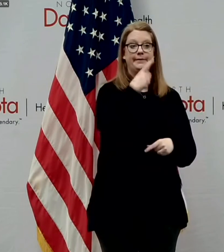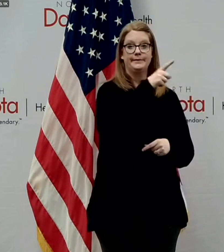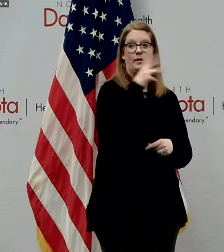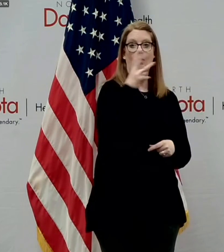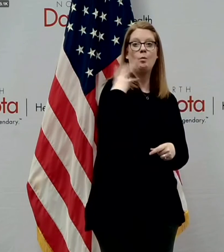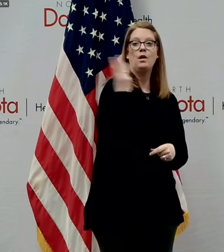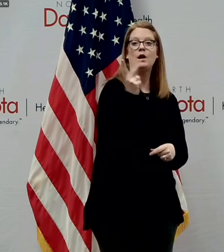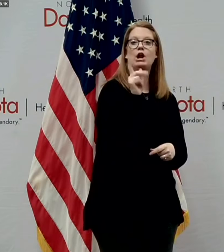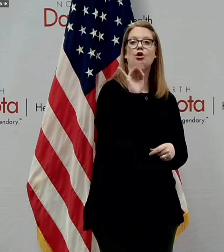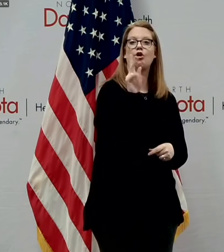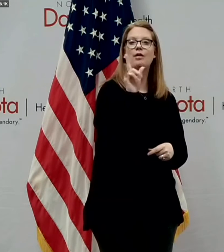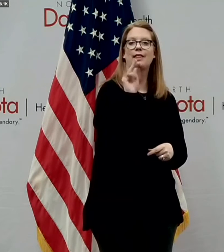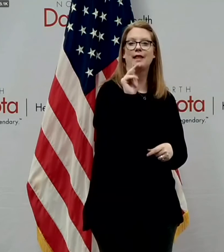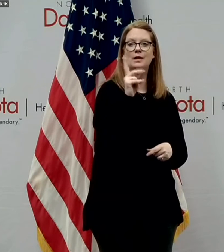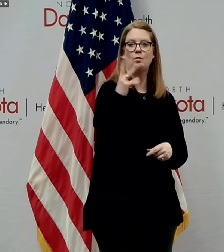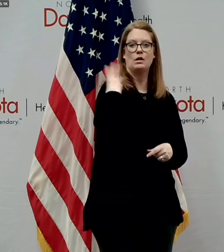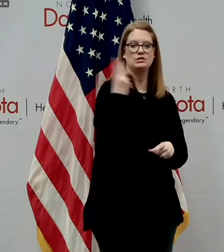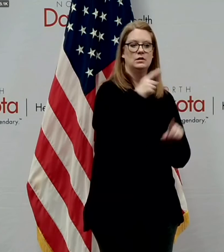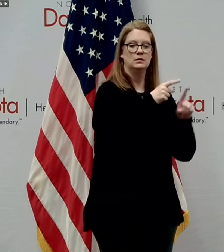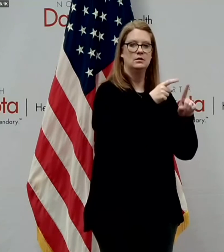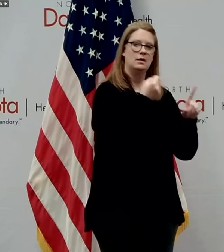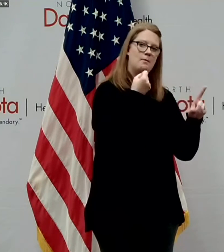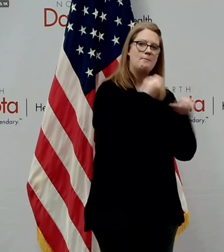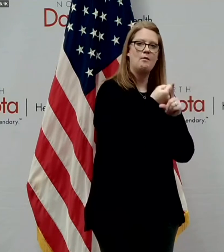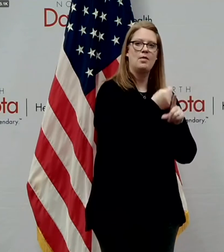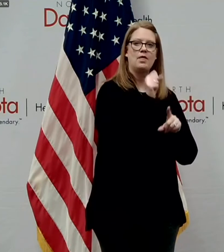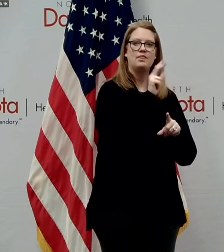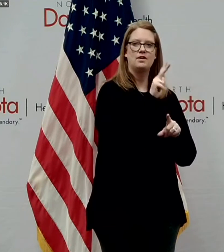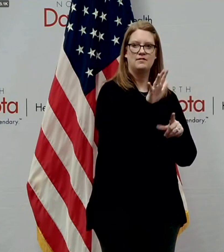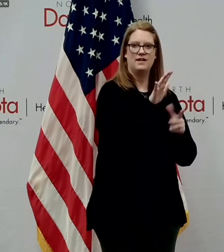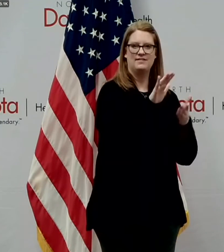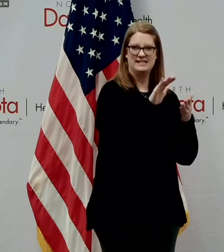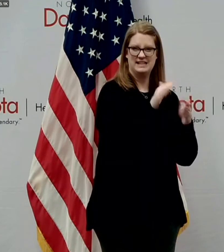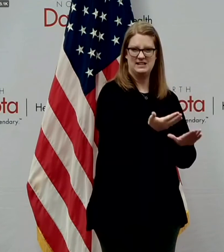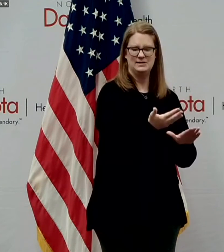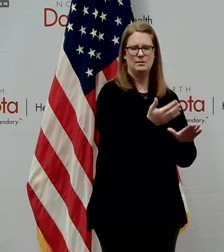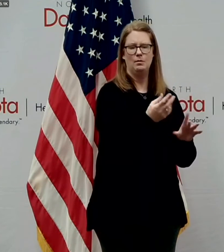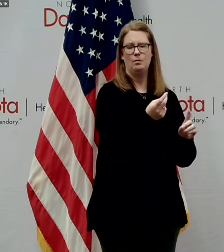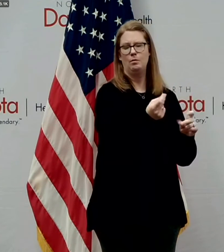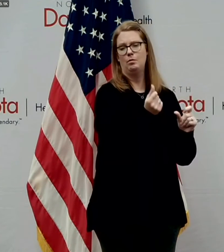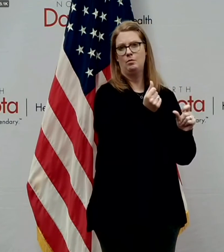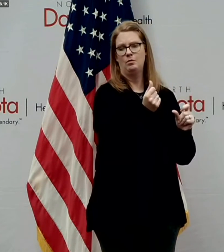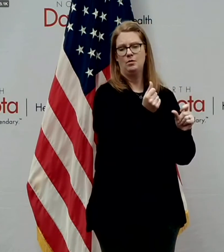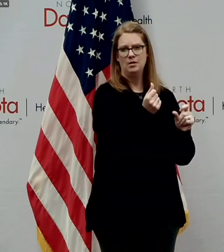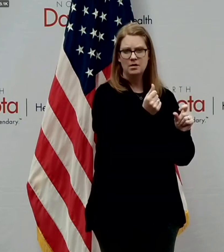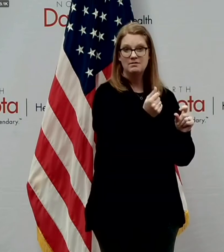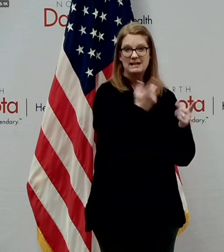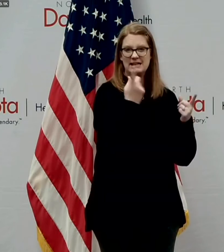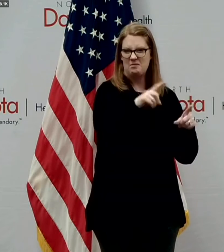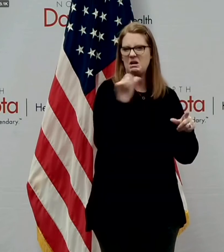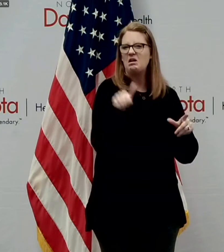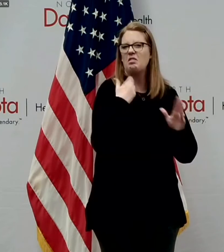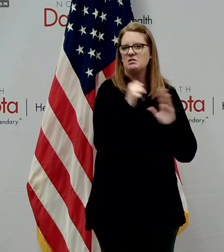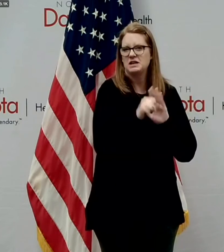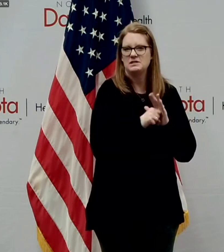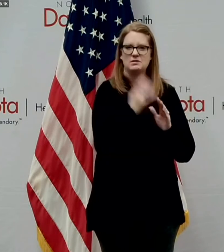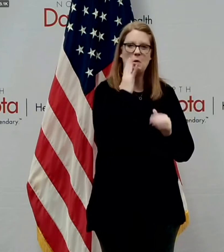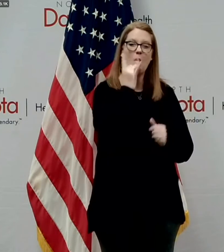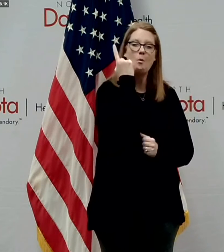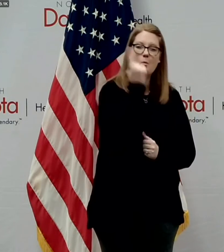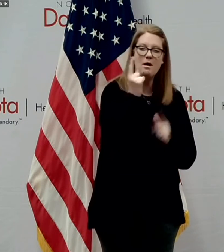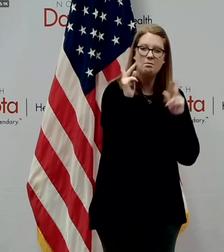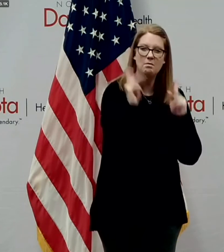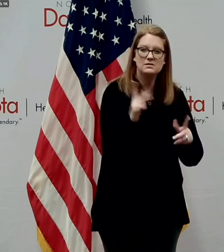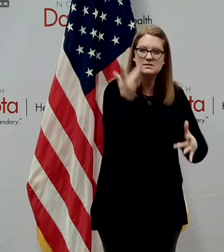Kirkland, Washington, where 35 deaths out of 125 people. That has repeated itself in other states where there have been mass